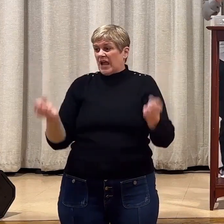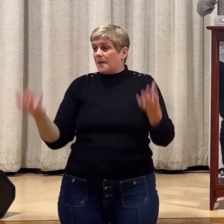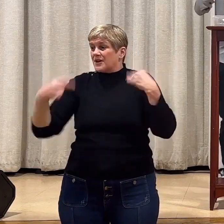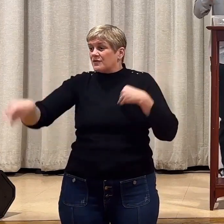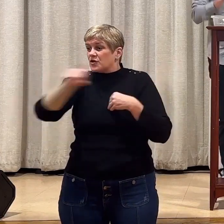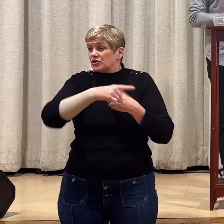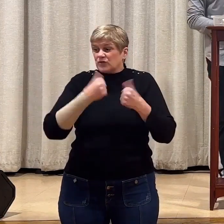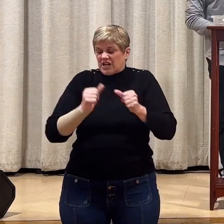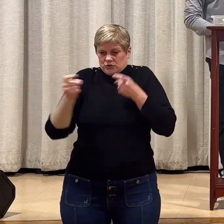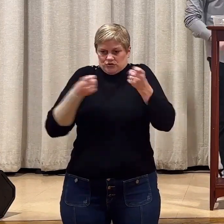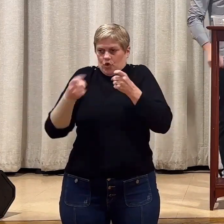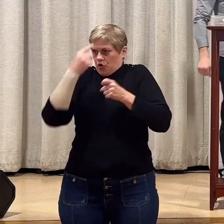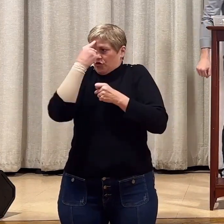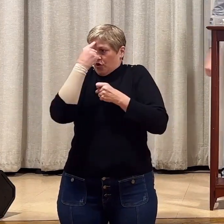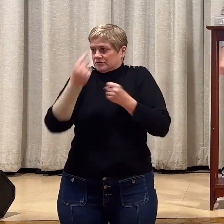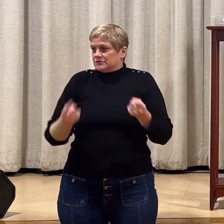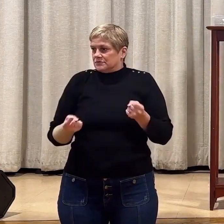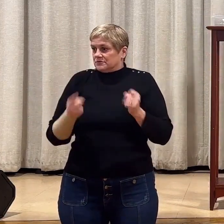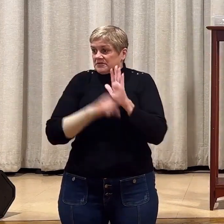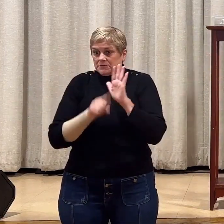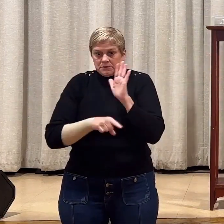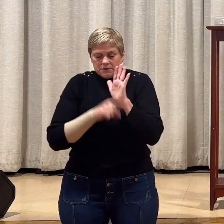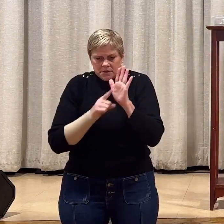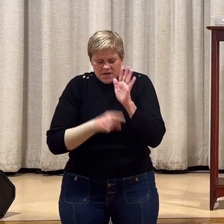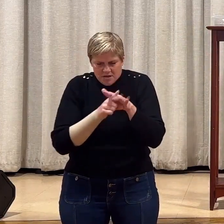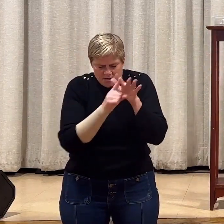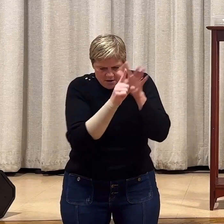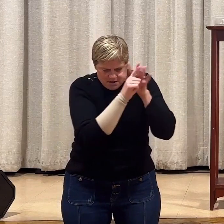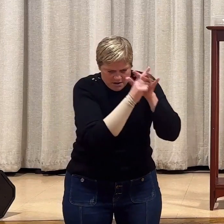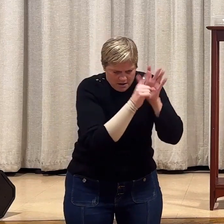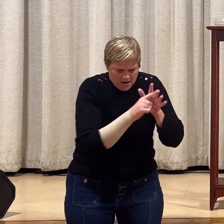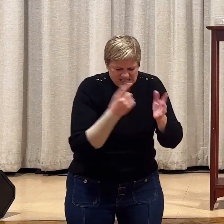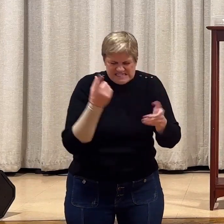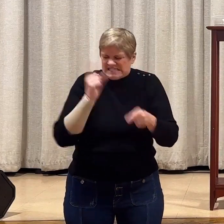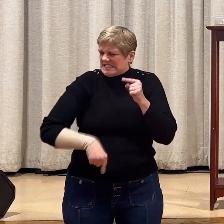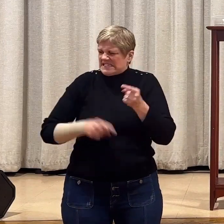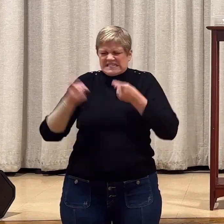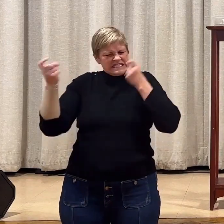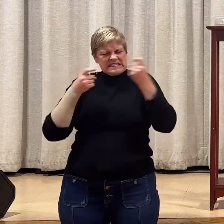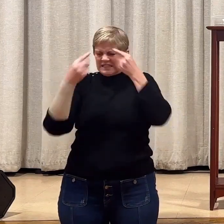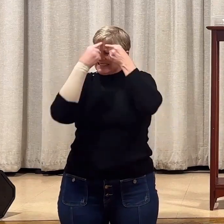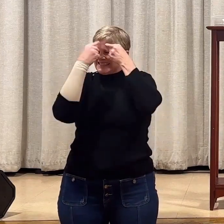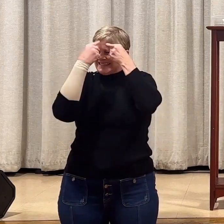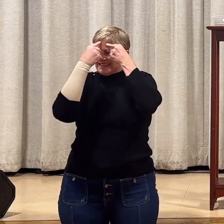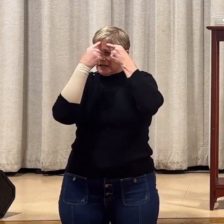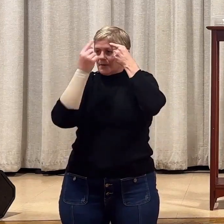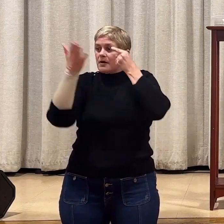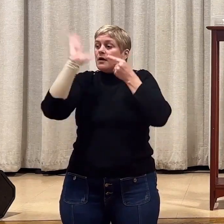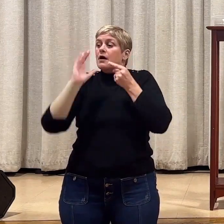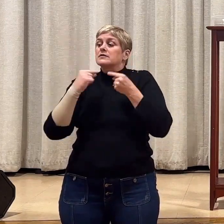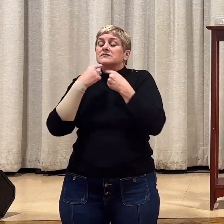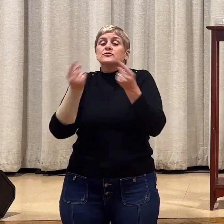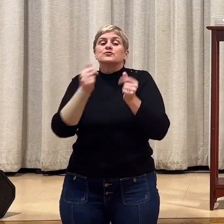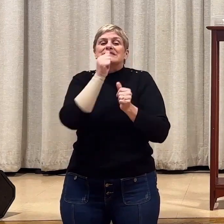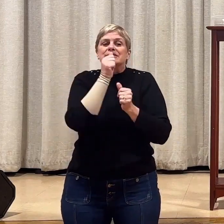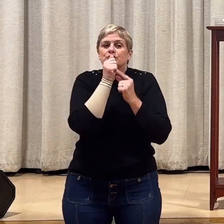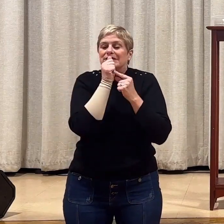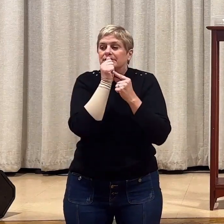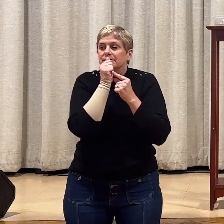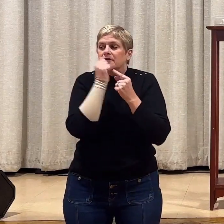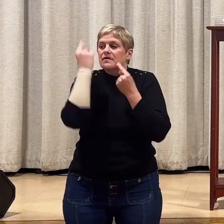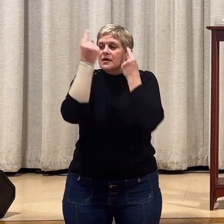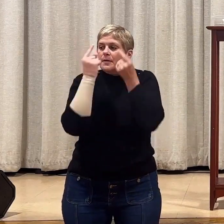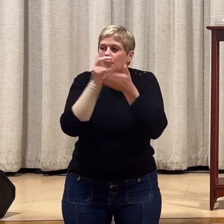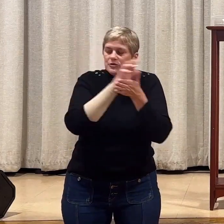ever tried to just control your own thoughts? It really is very hard to do. It almost doesn't work. But God gives us the secret. He says, I want you to think about what's pure